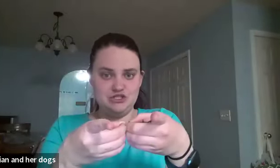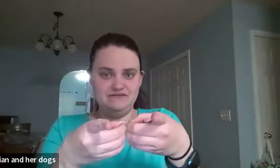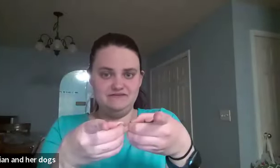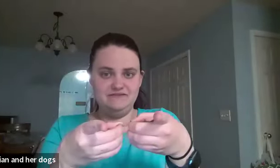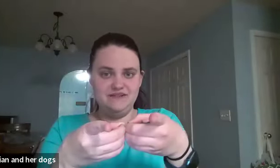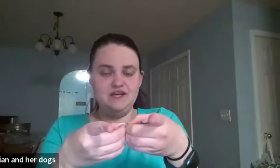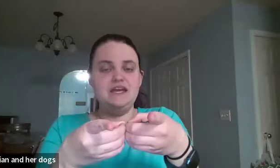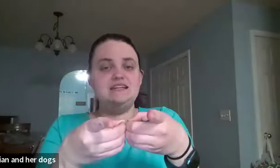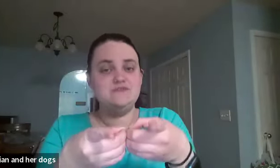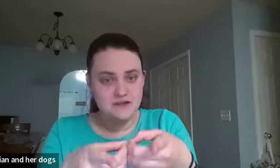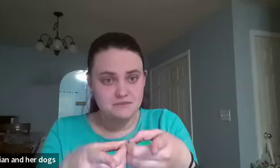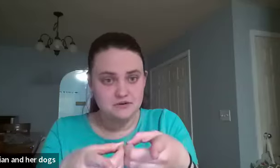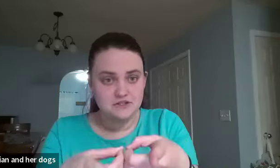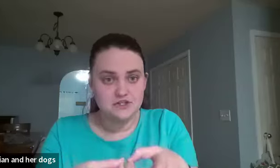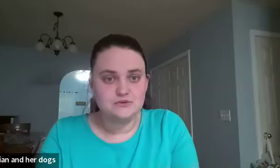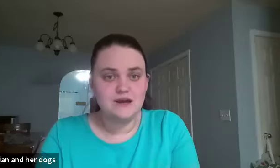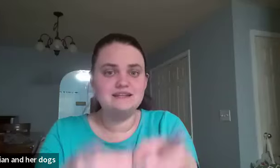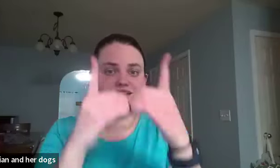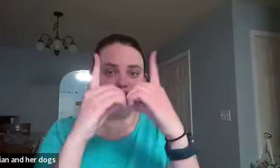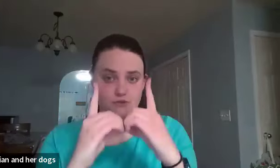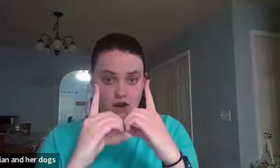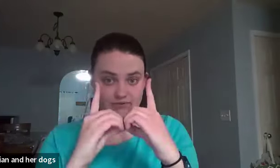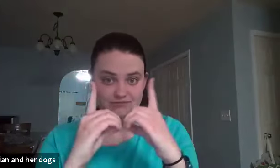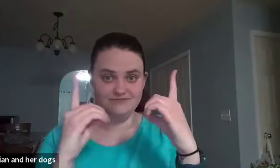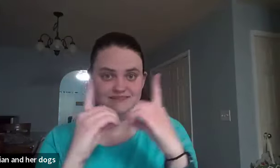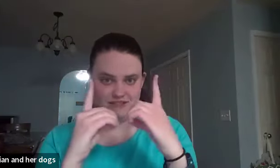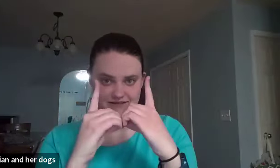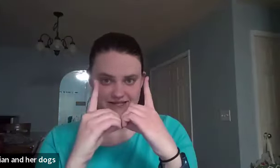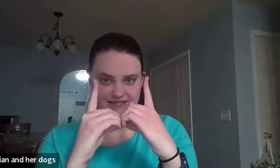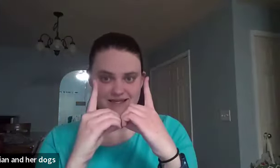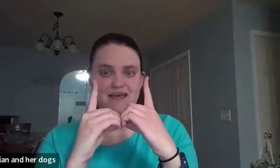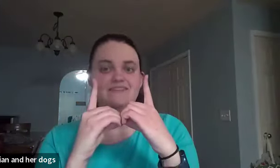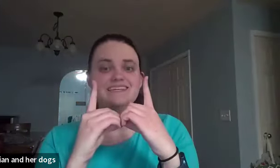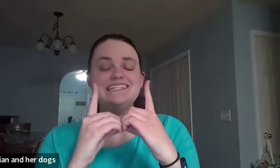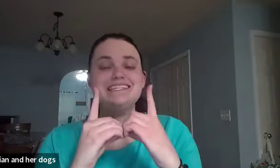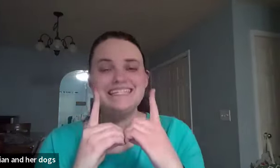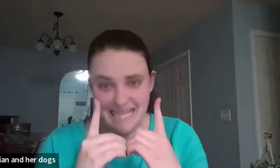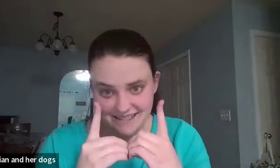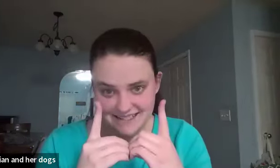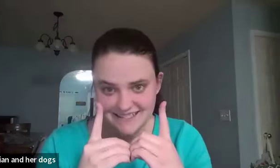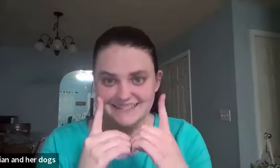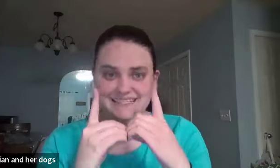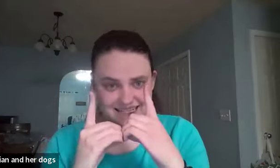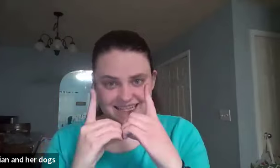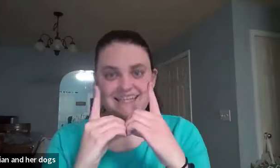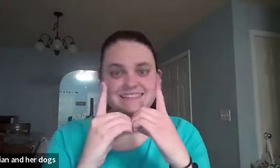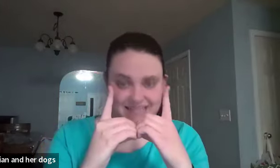dessert. It is very important you do not do up this. This is date, dating,